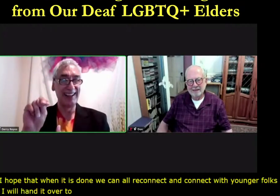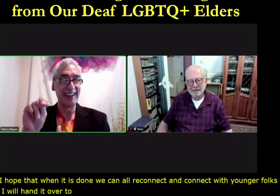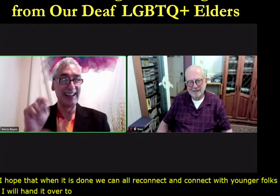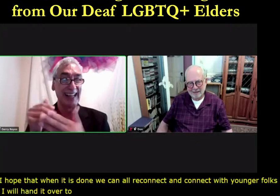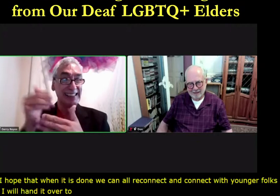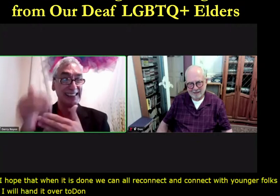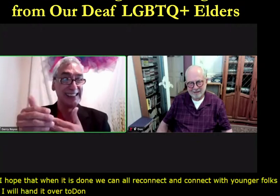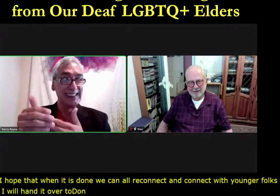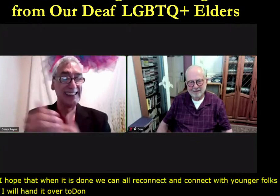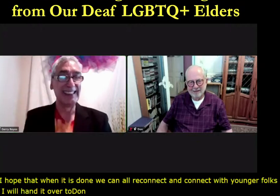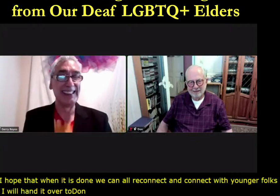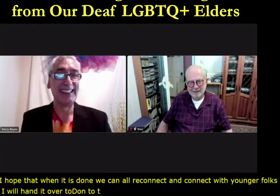go ahead don